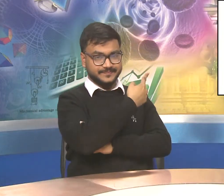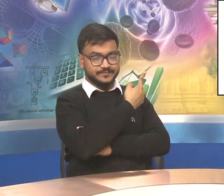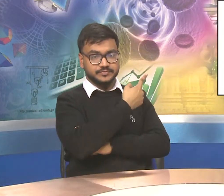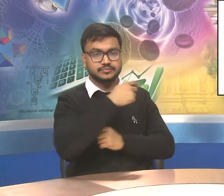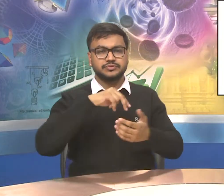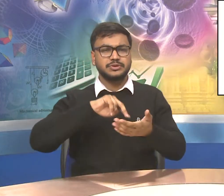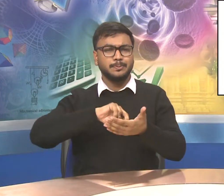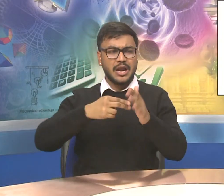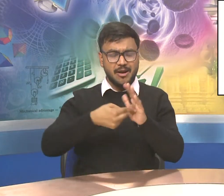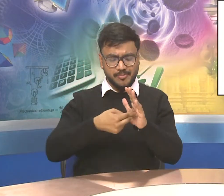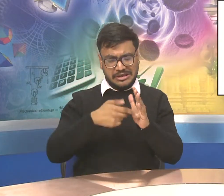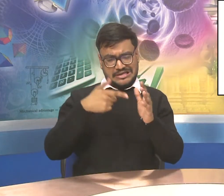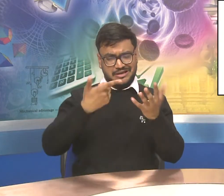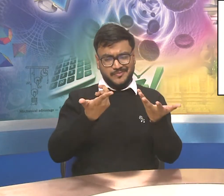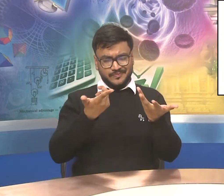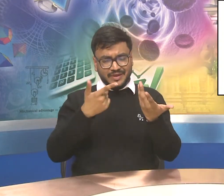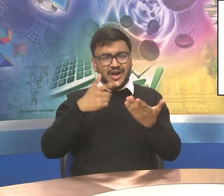Next is literature.